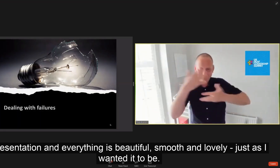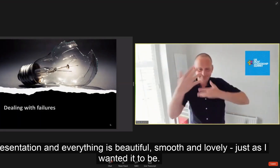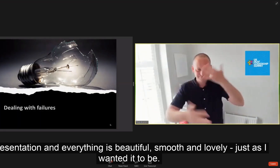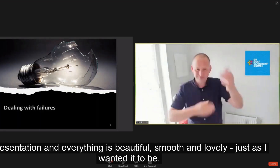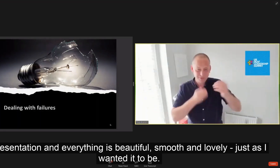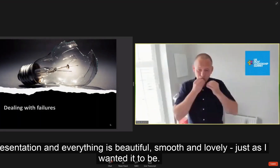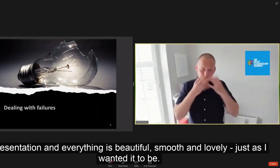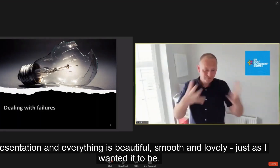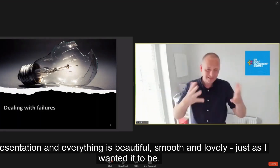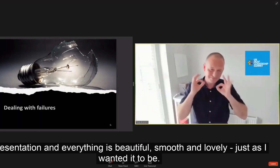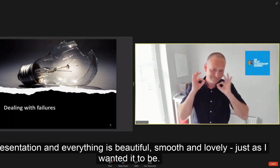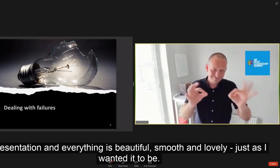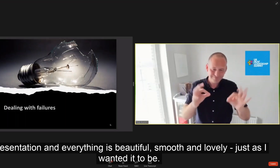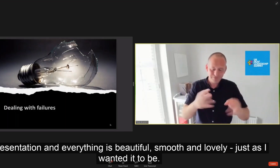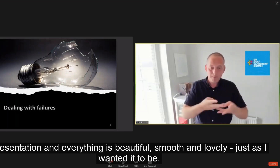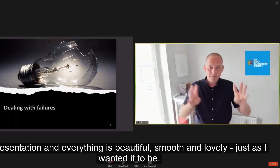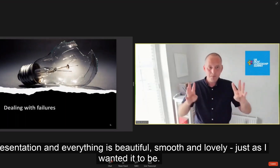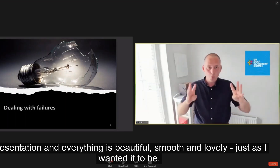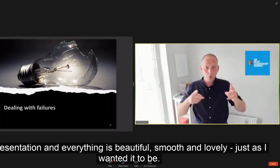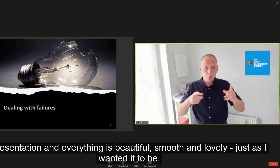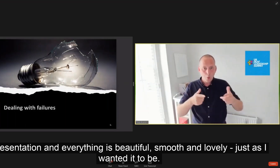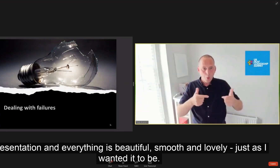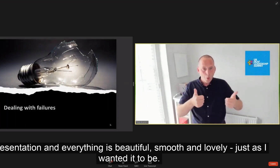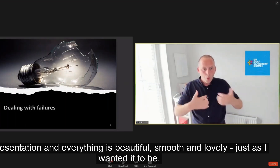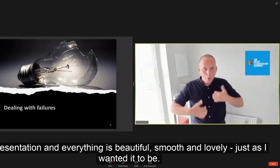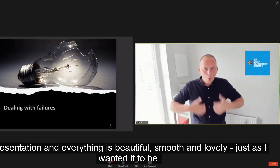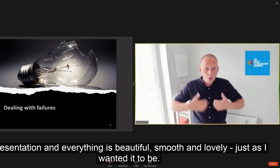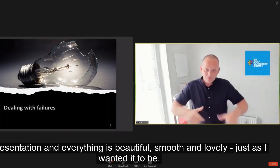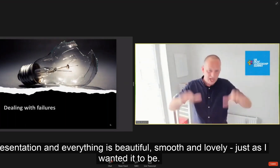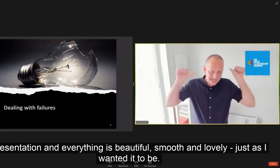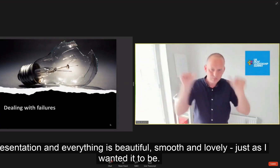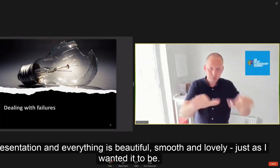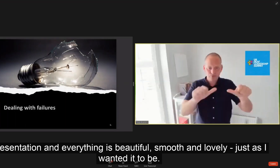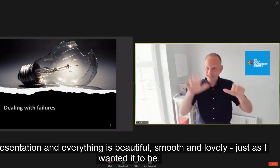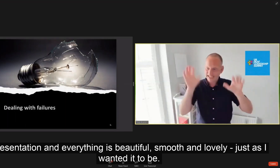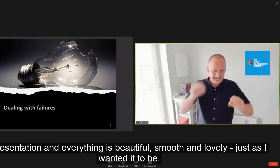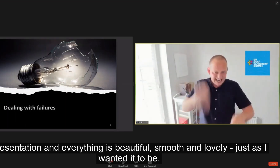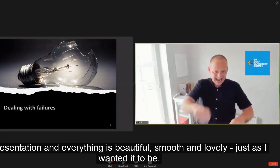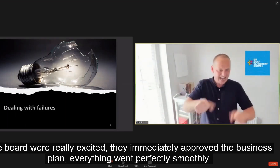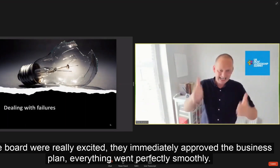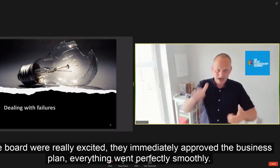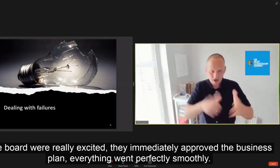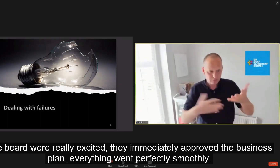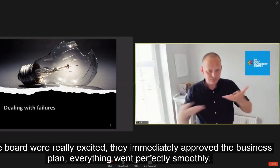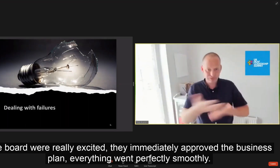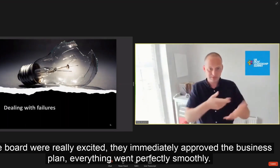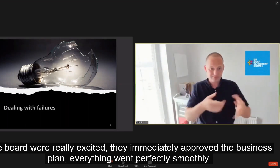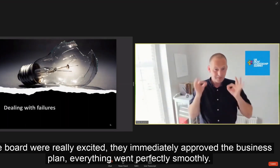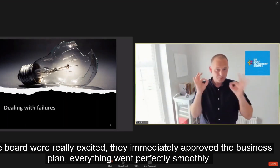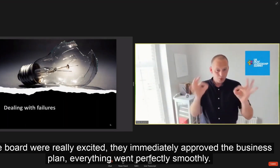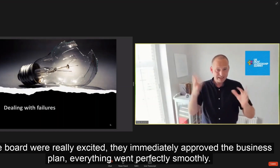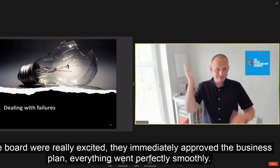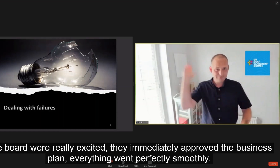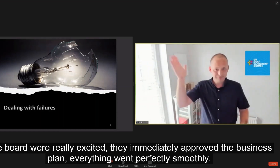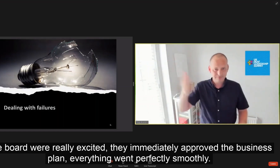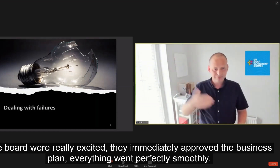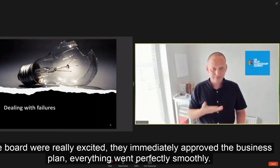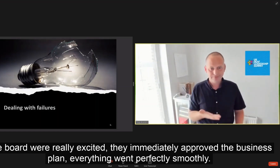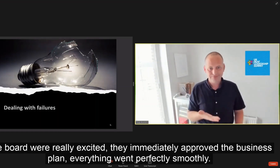is beautiful and smooth and lovely, just as I wanted it to be. The board were really excited. They immediately approved the business plan,